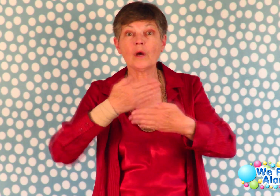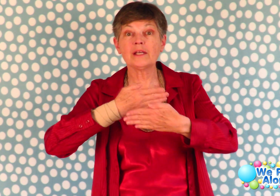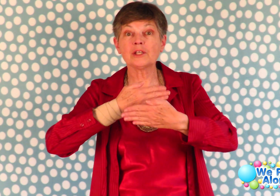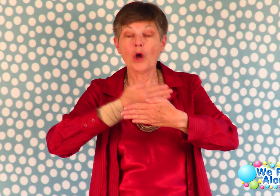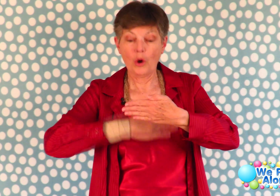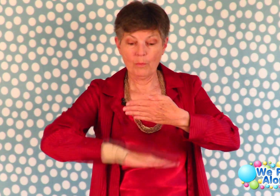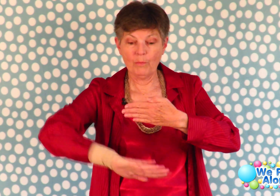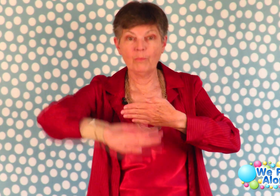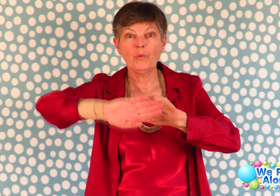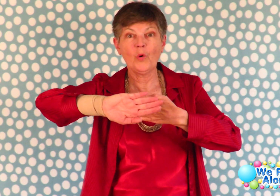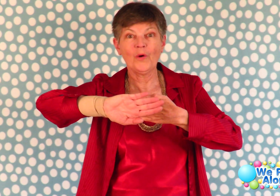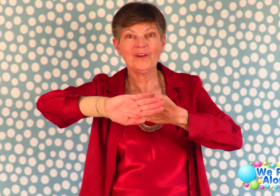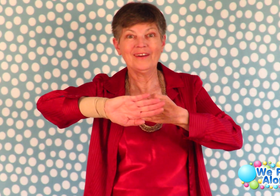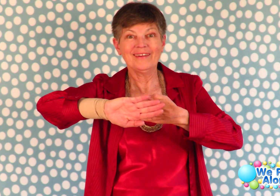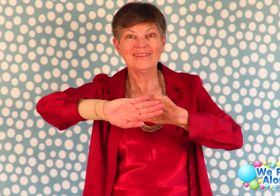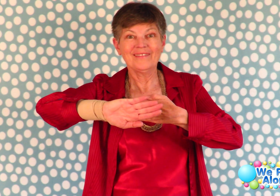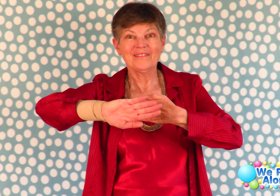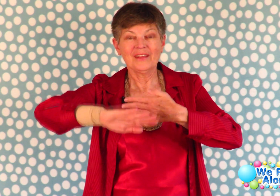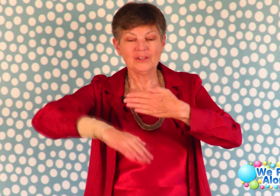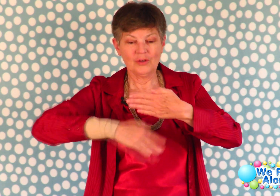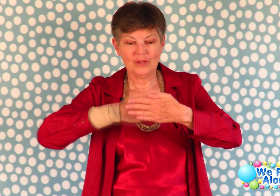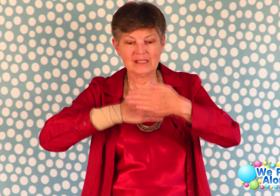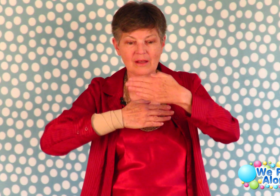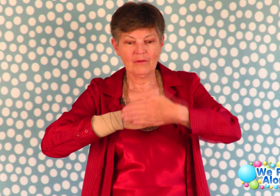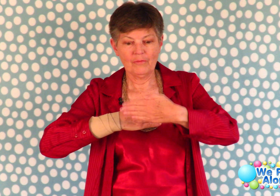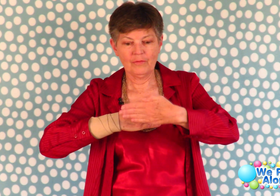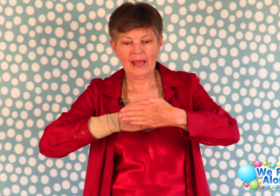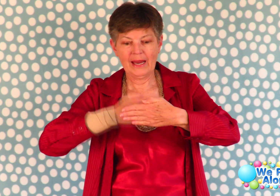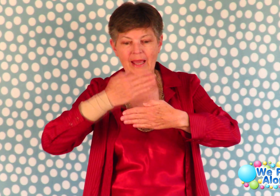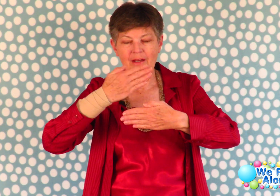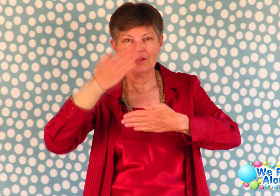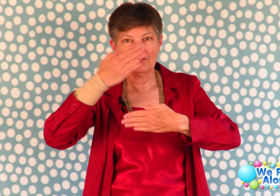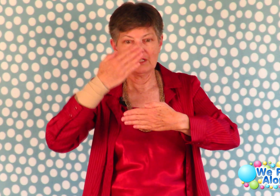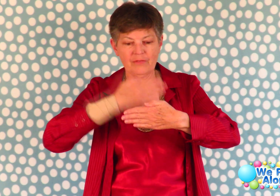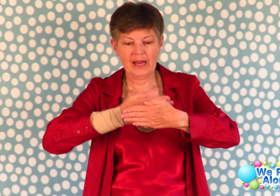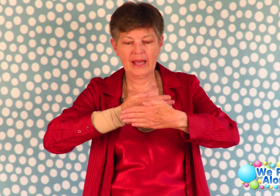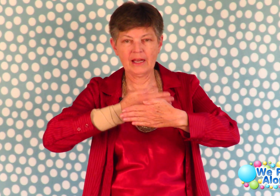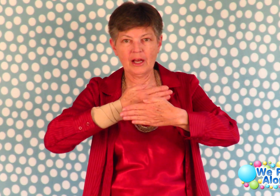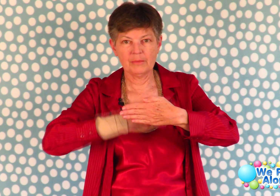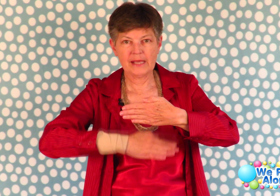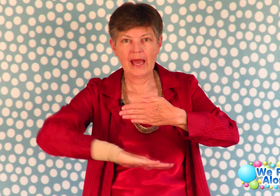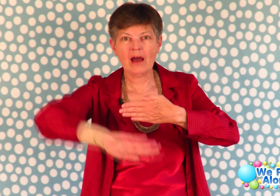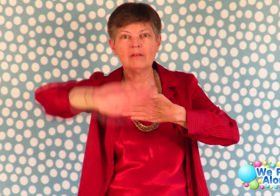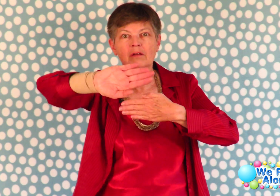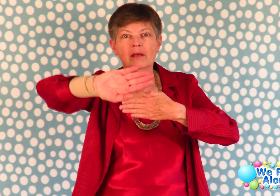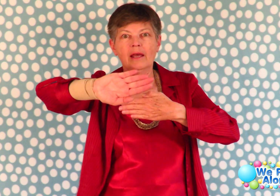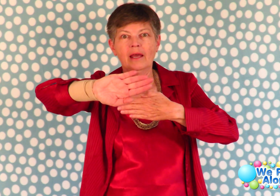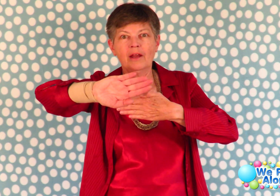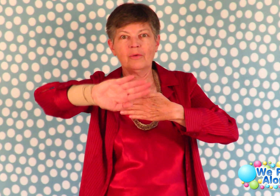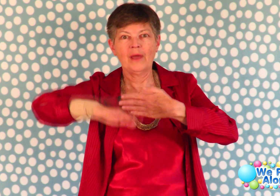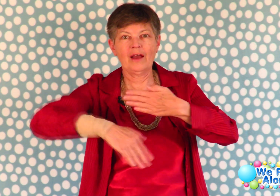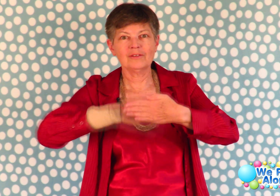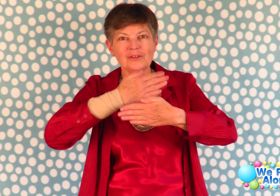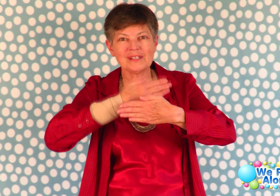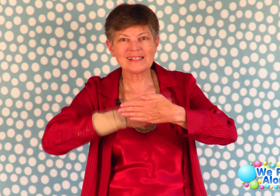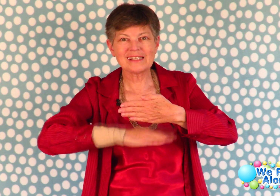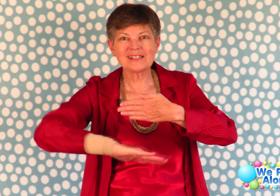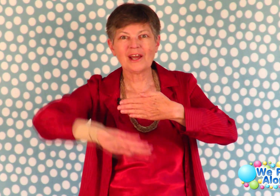was born. So this flat hand here and this flat hand comes out and around. So this is a sign